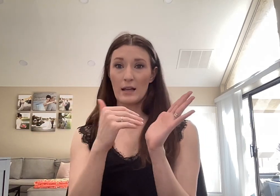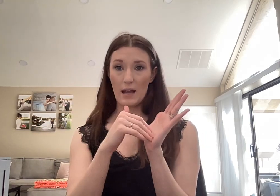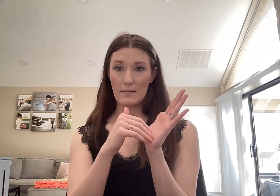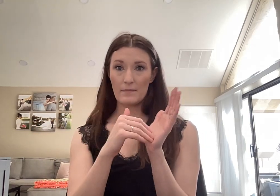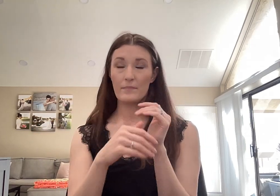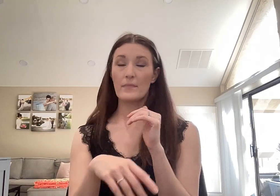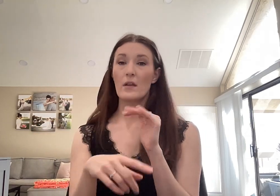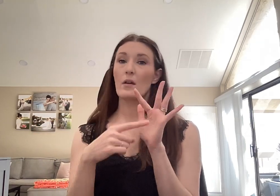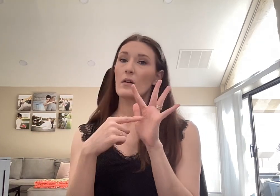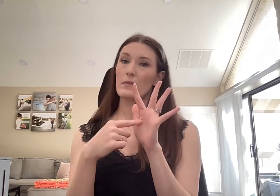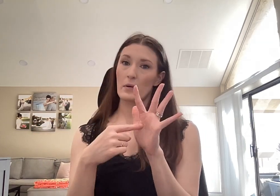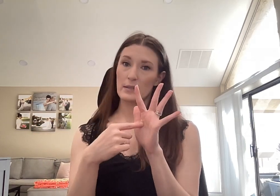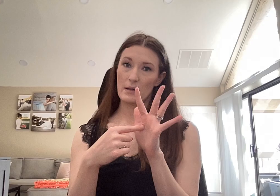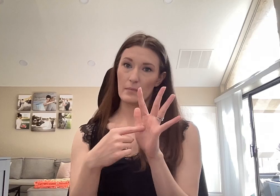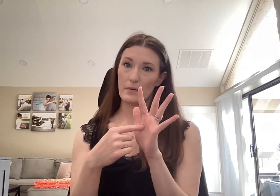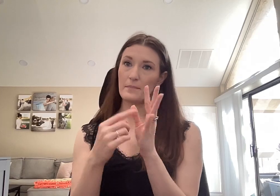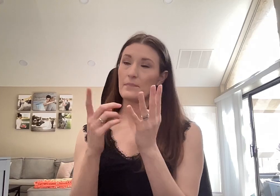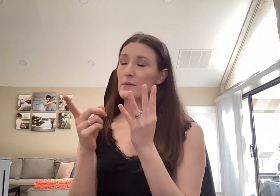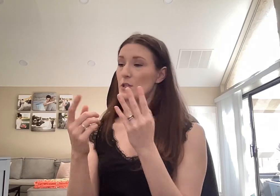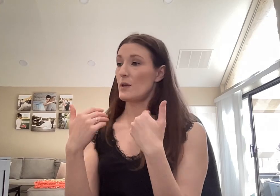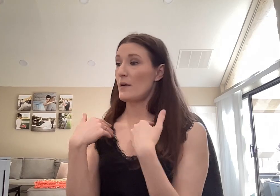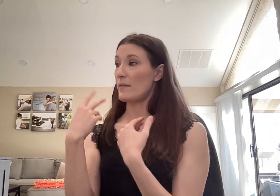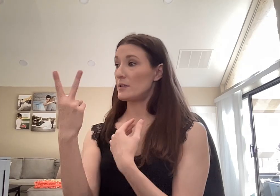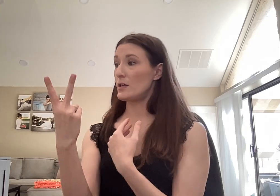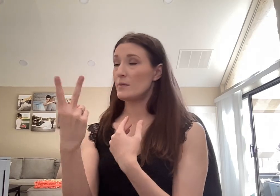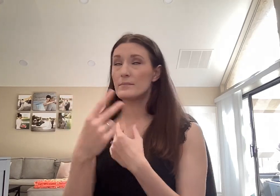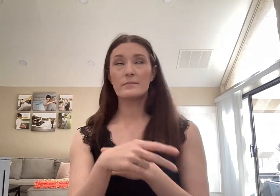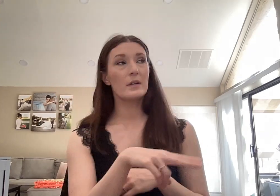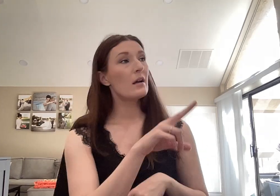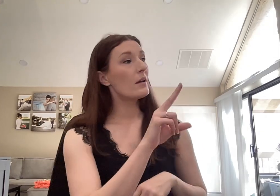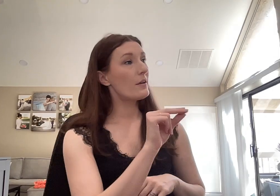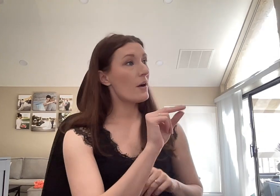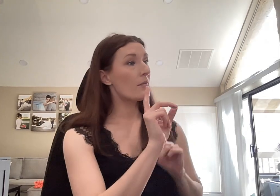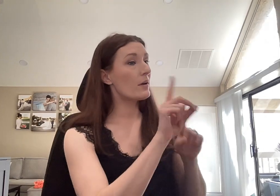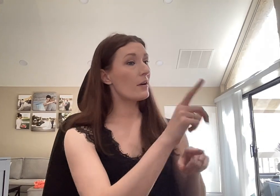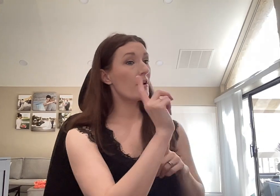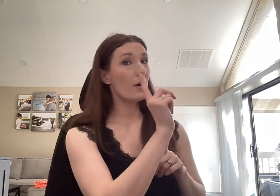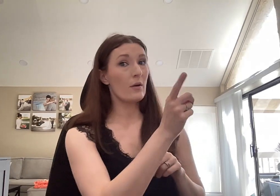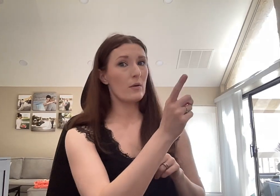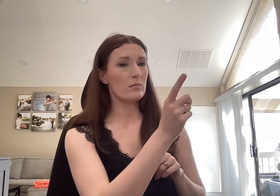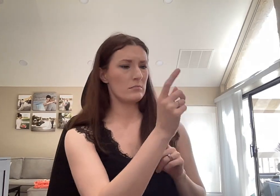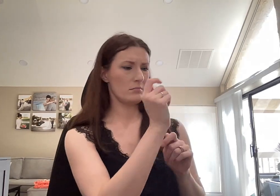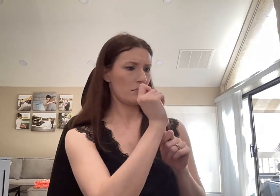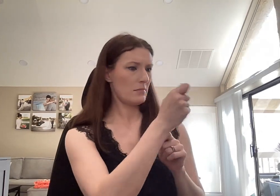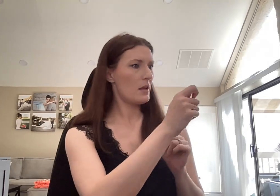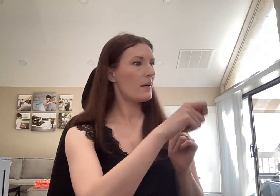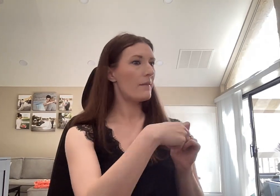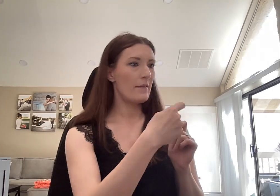again. For example, do you have a 2? No, go,